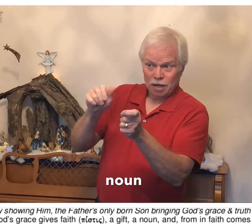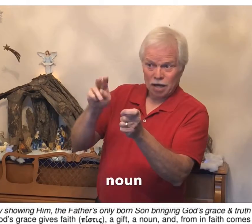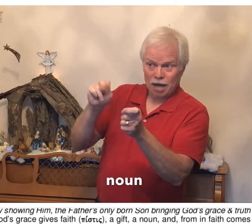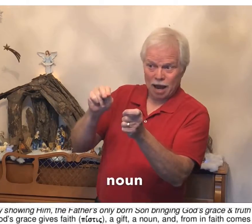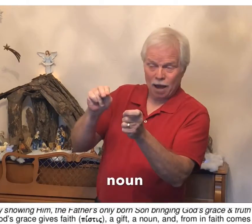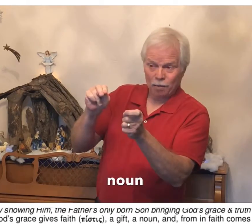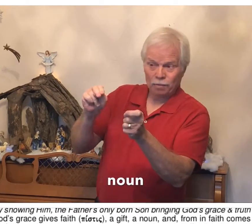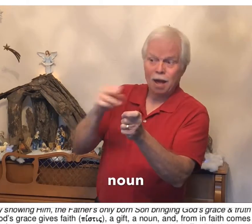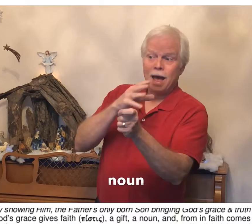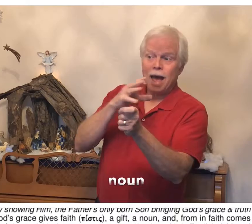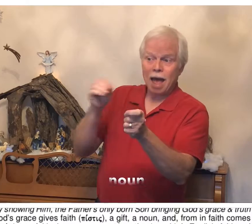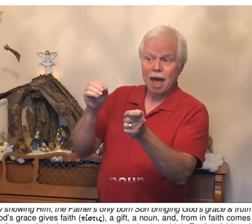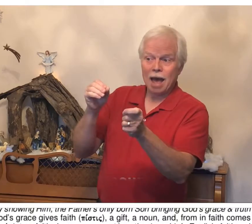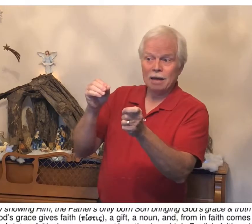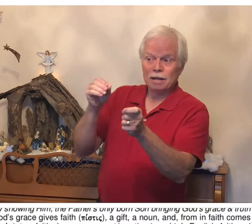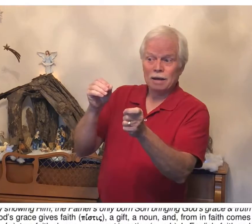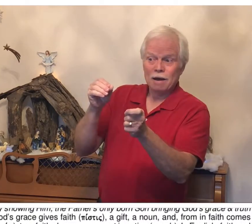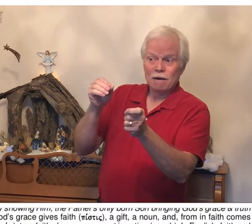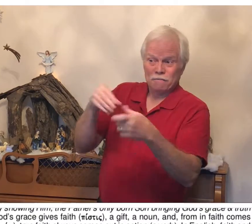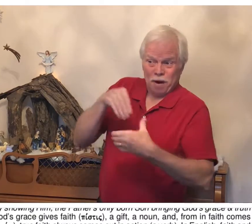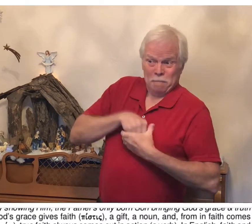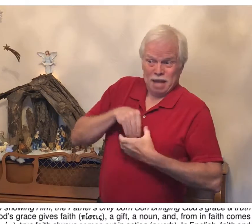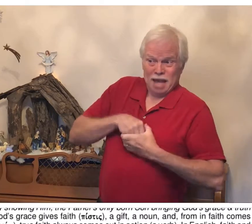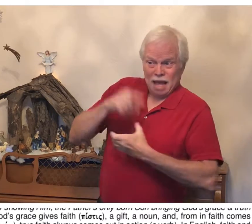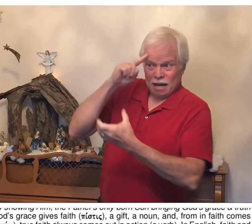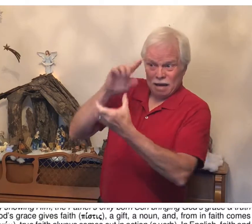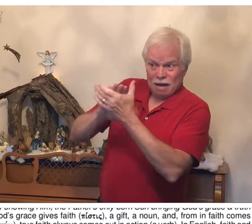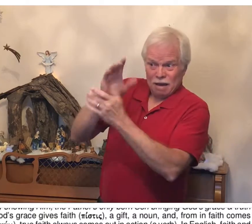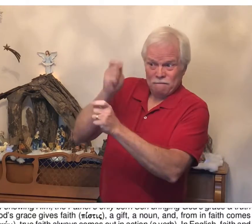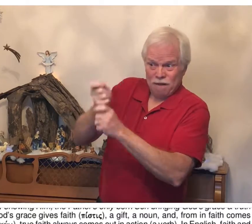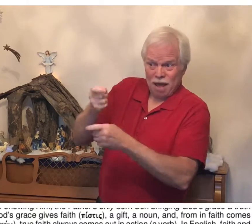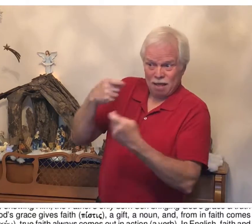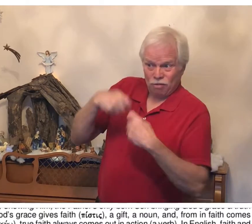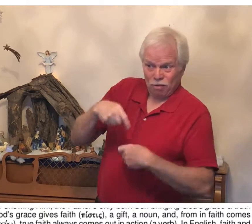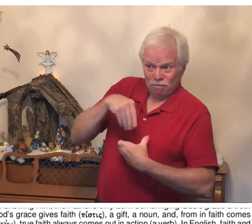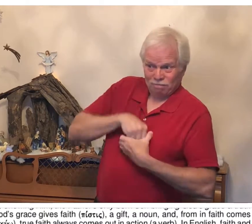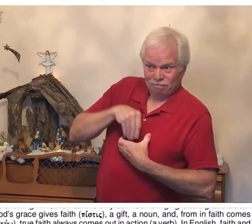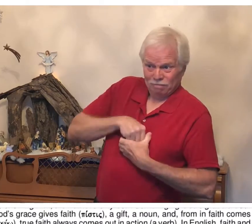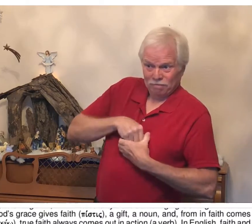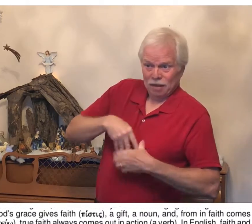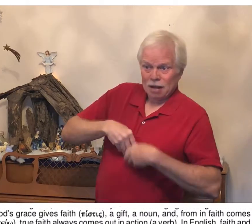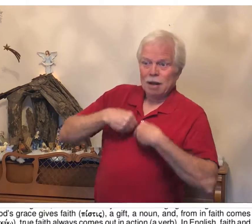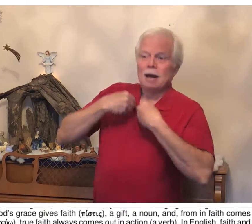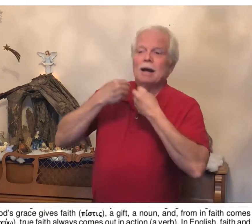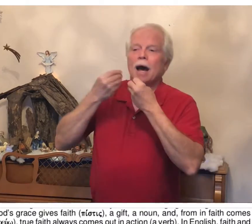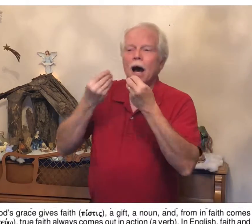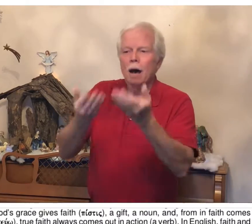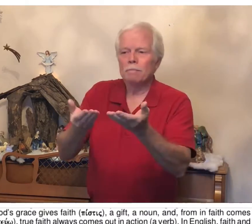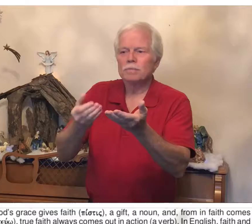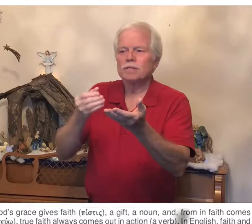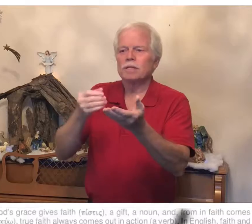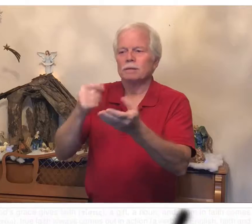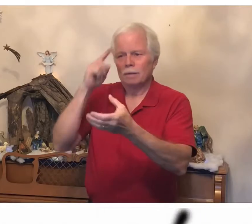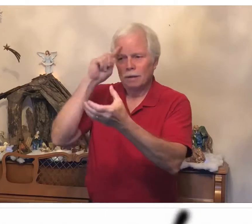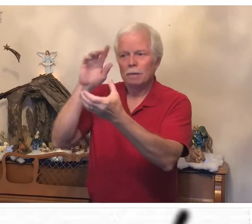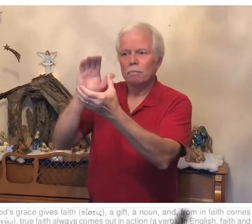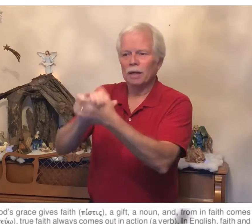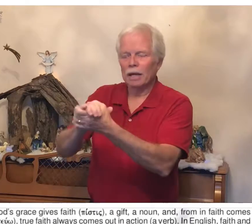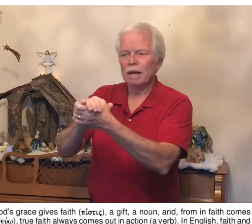A noun. And from in faith comes belief.